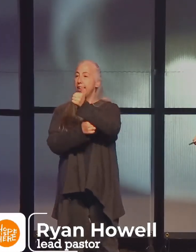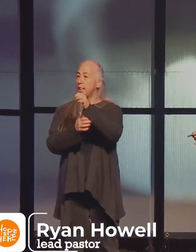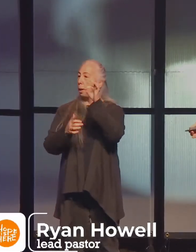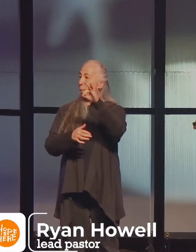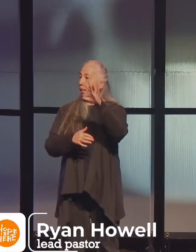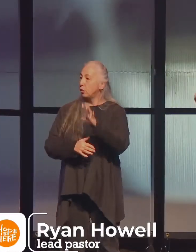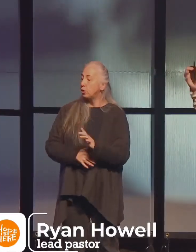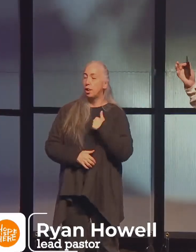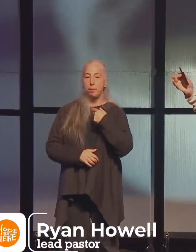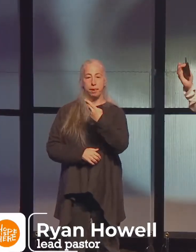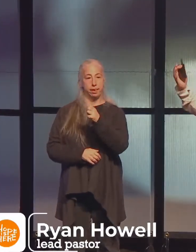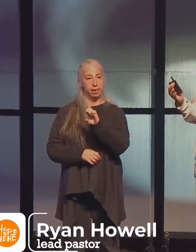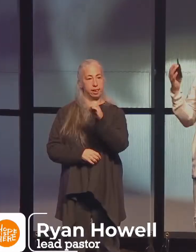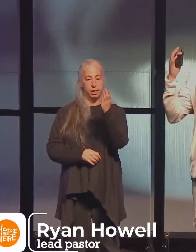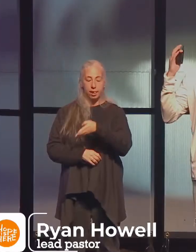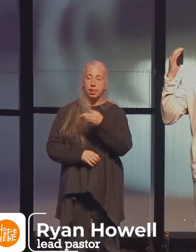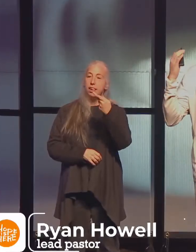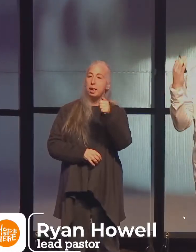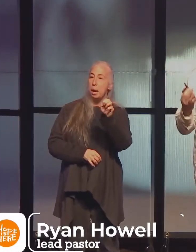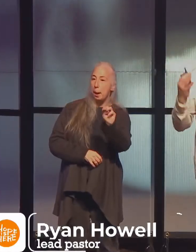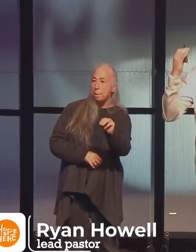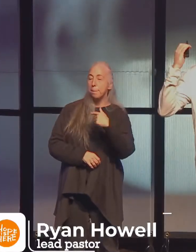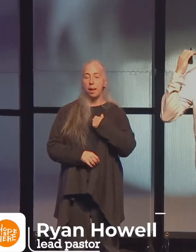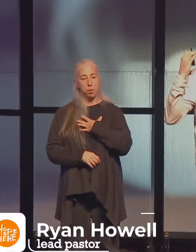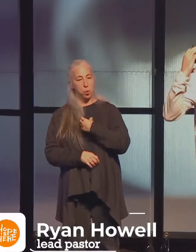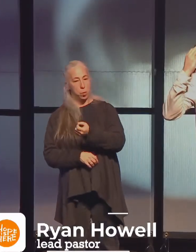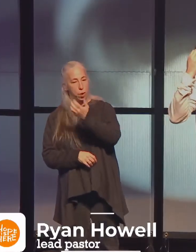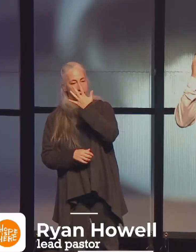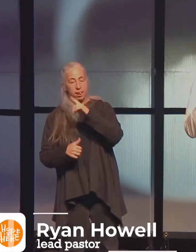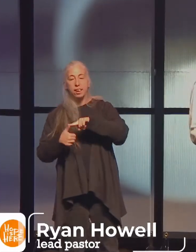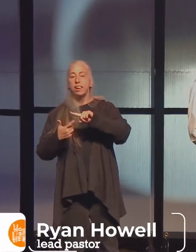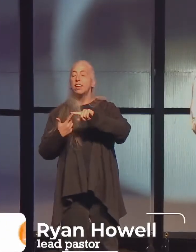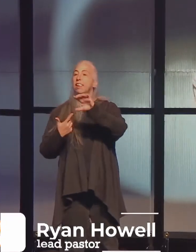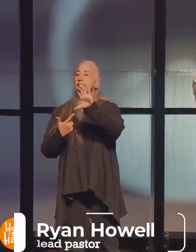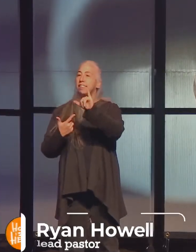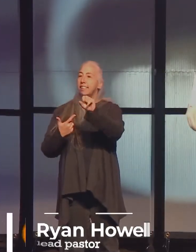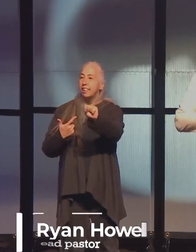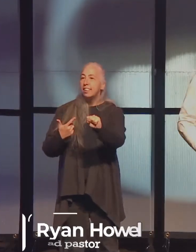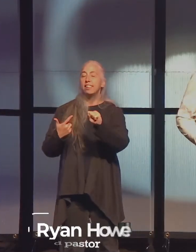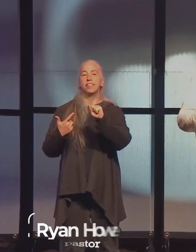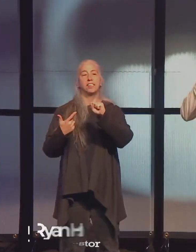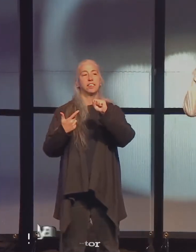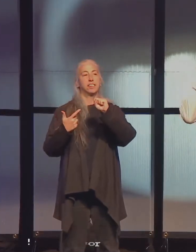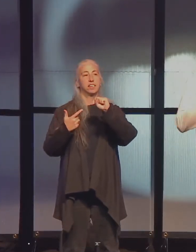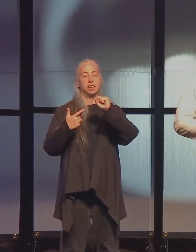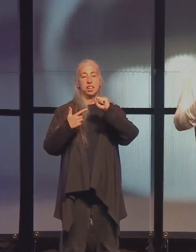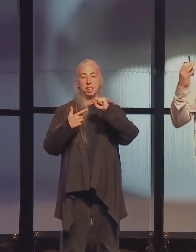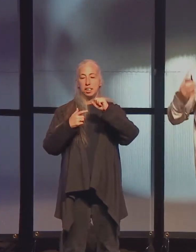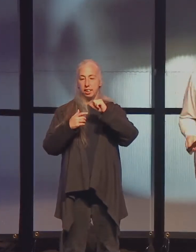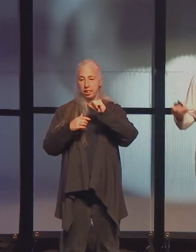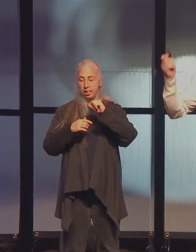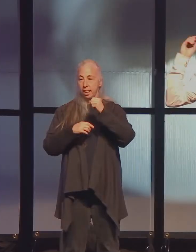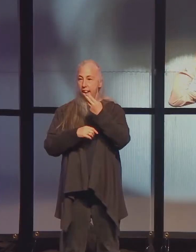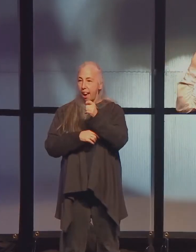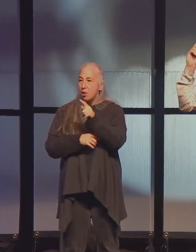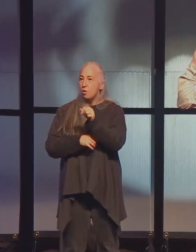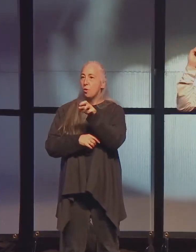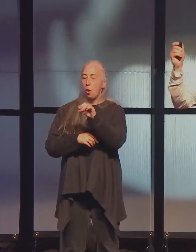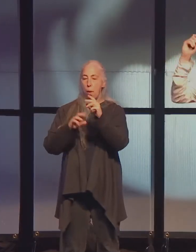are he, him. I'm a white, cisgendered, heterosexual person born into a Christian